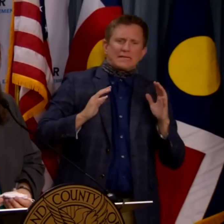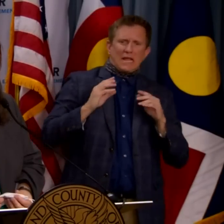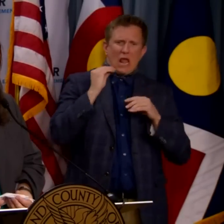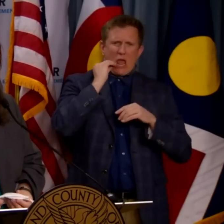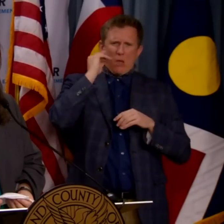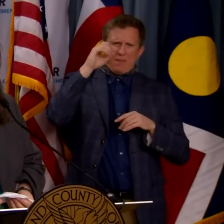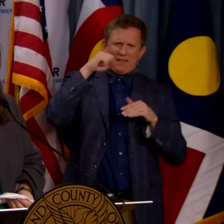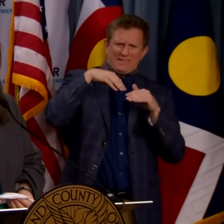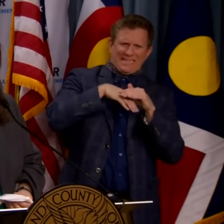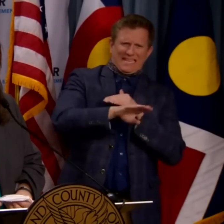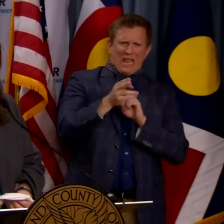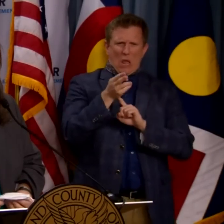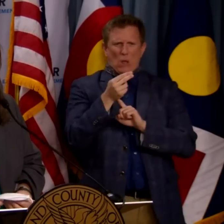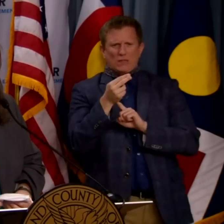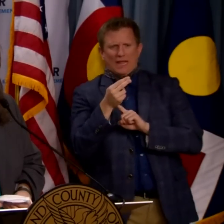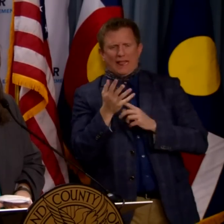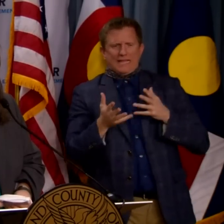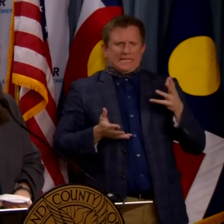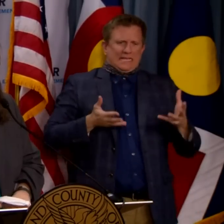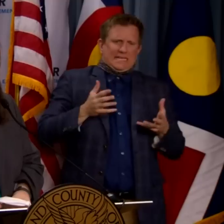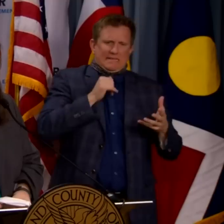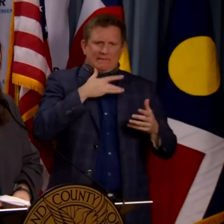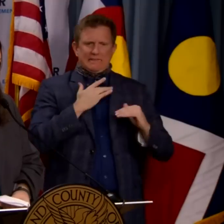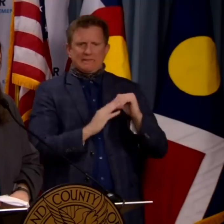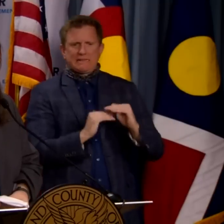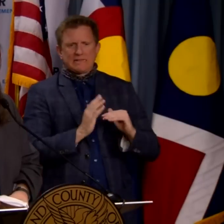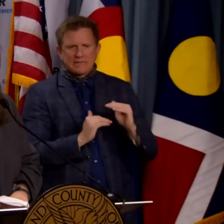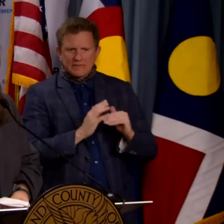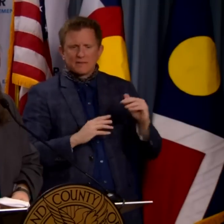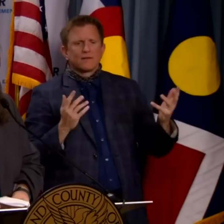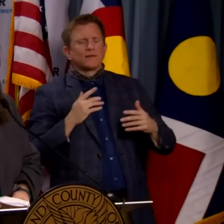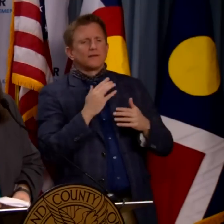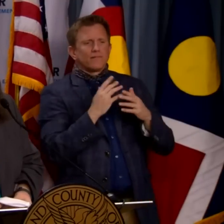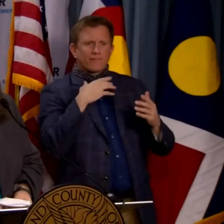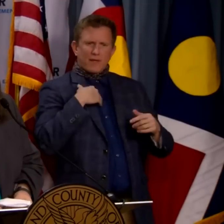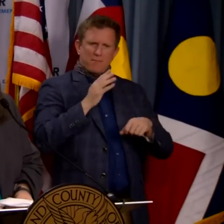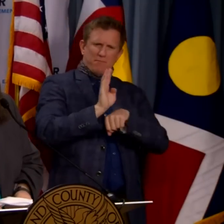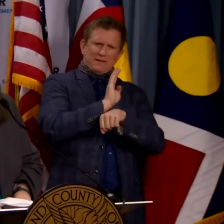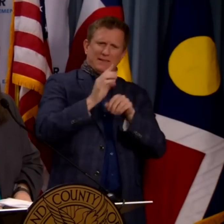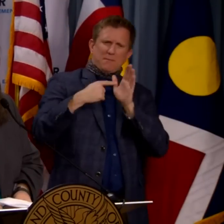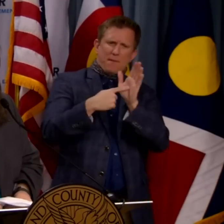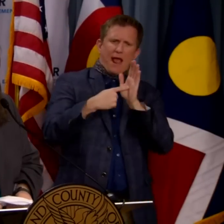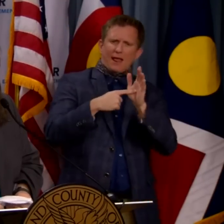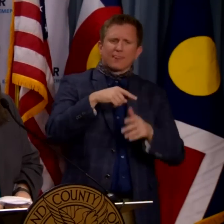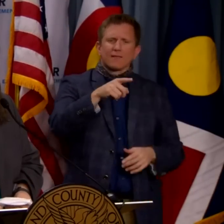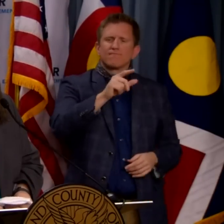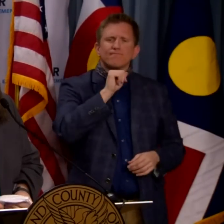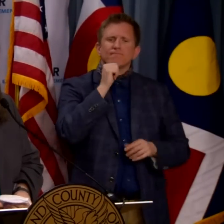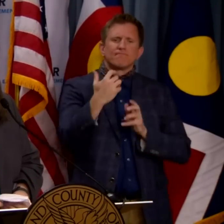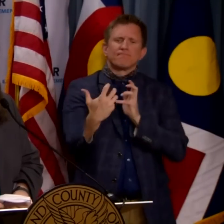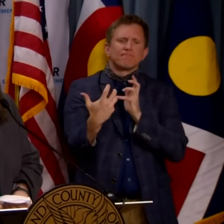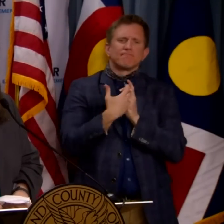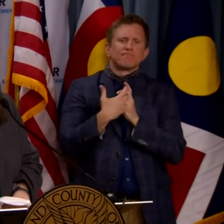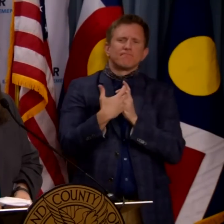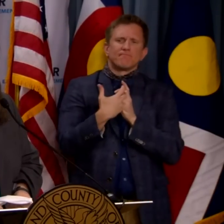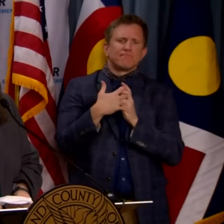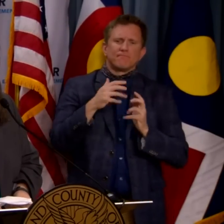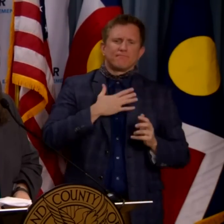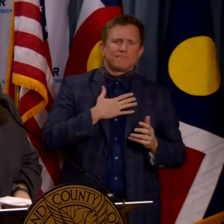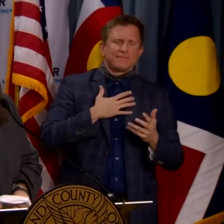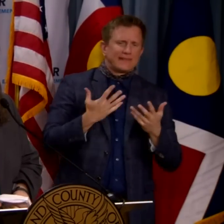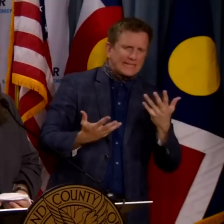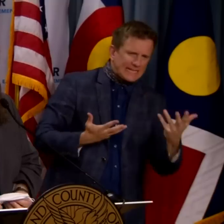want to be able to serve their regular guests as soon as the orders are lifted. For others,